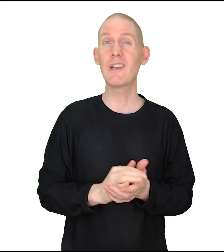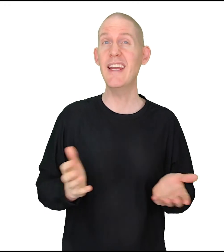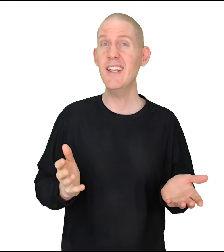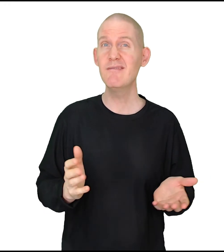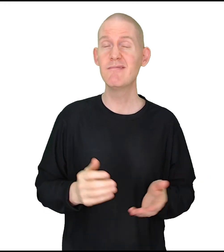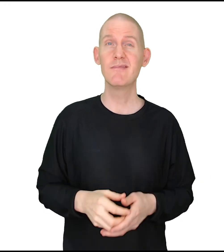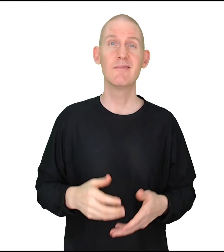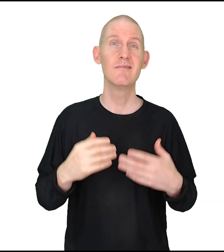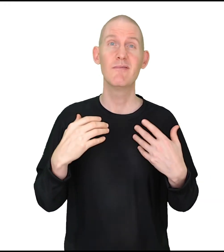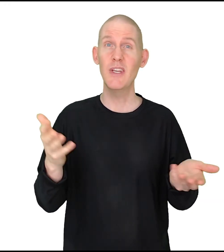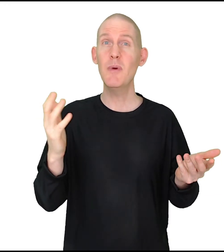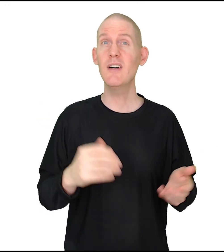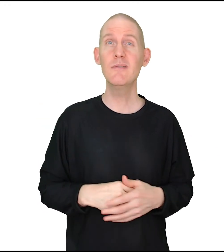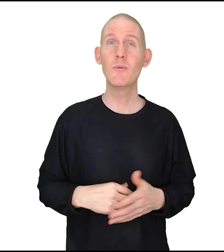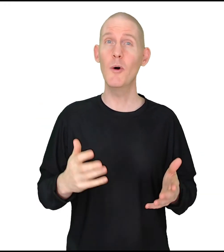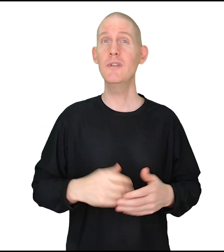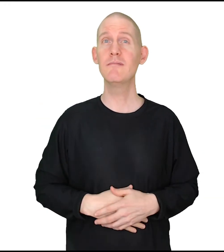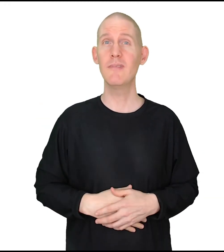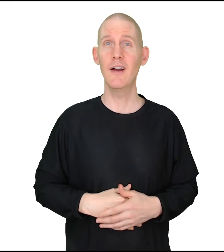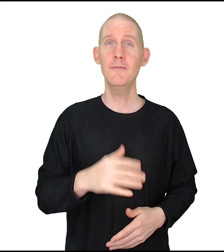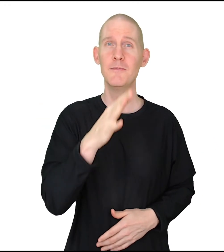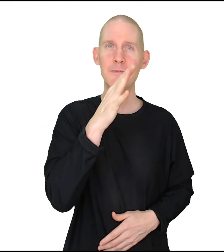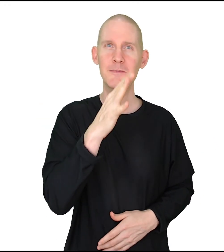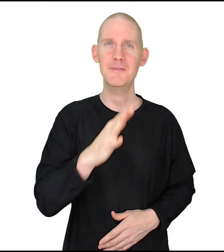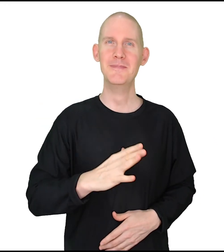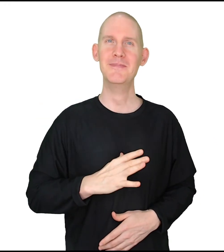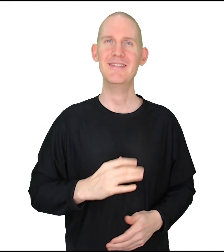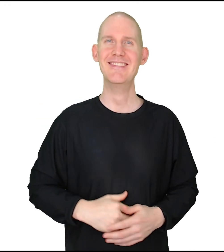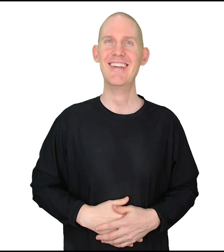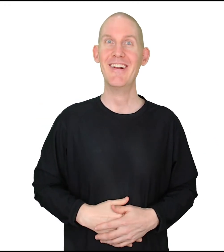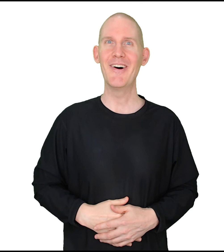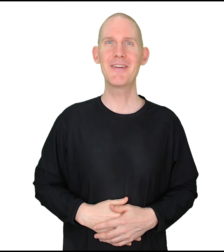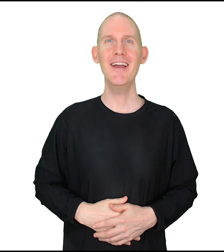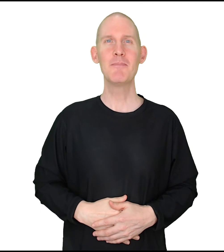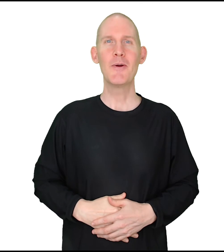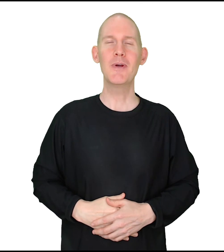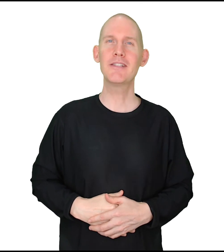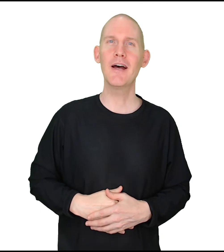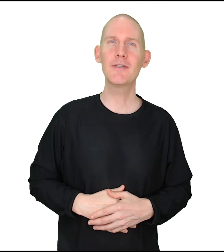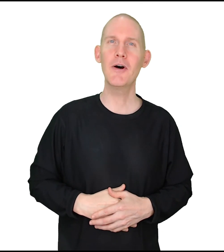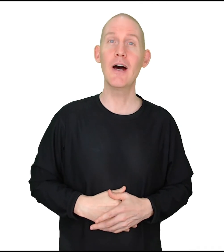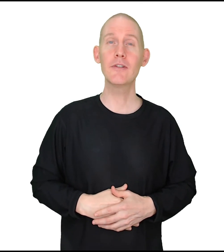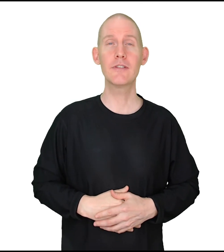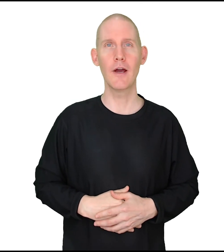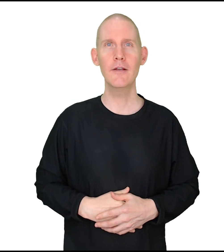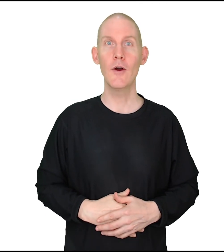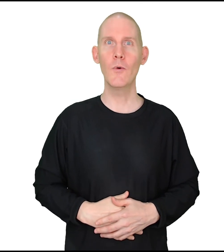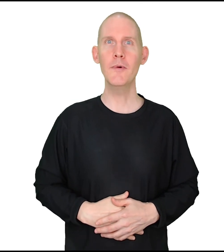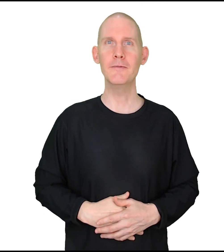lady, female, woman. Okay, we just talked about how to sign woman.